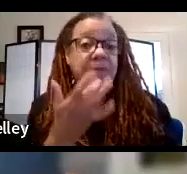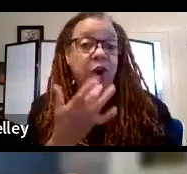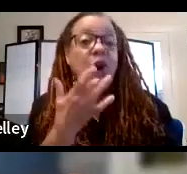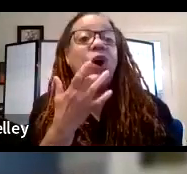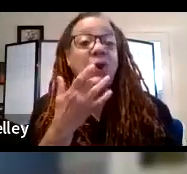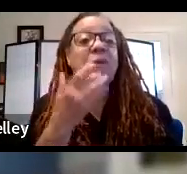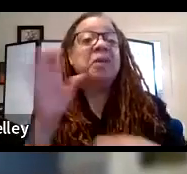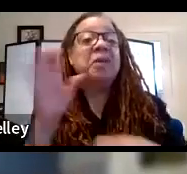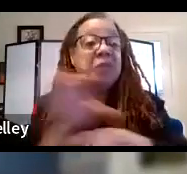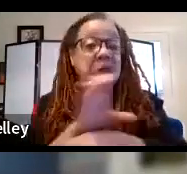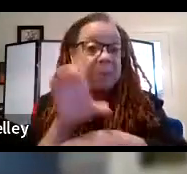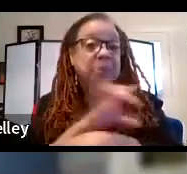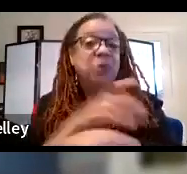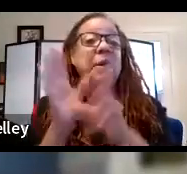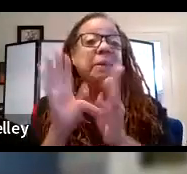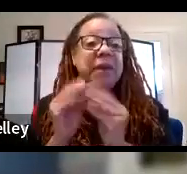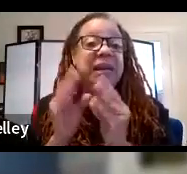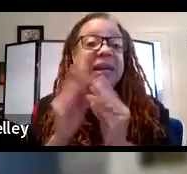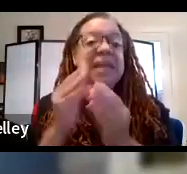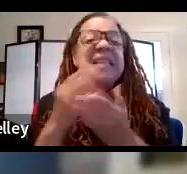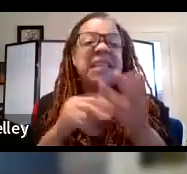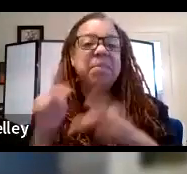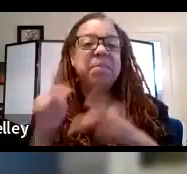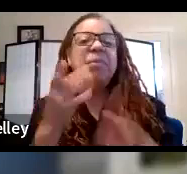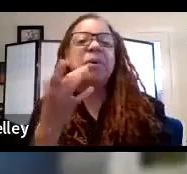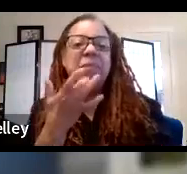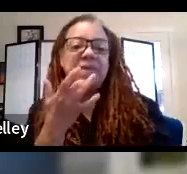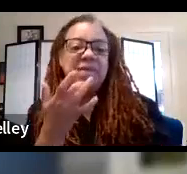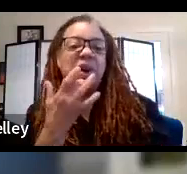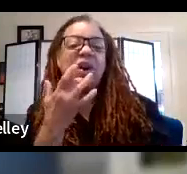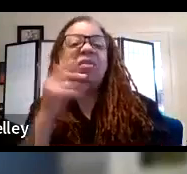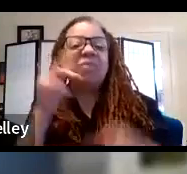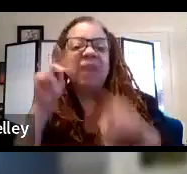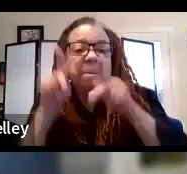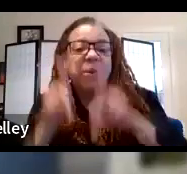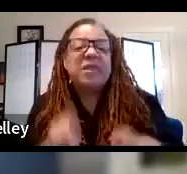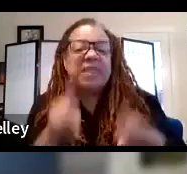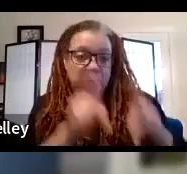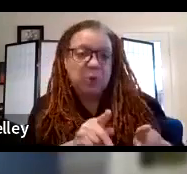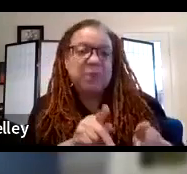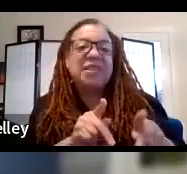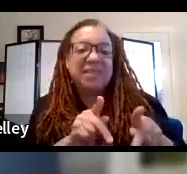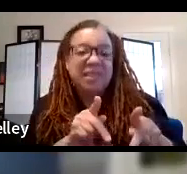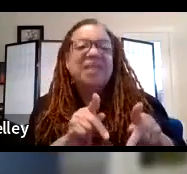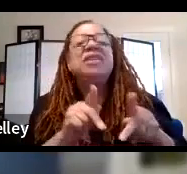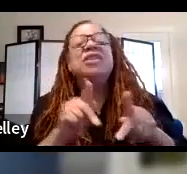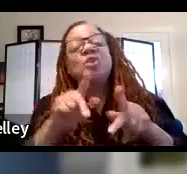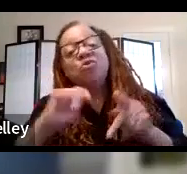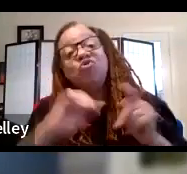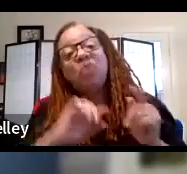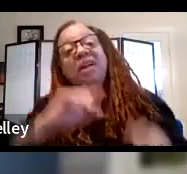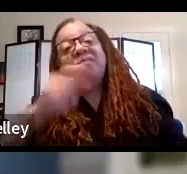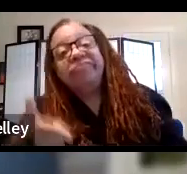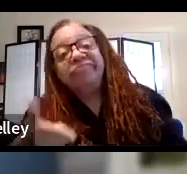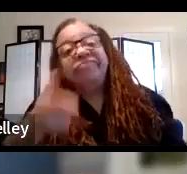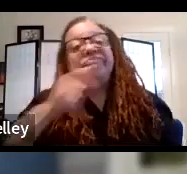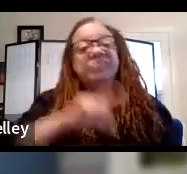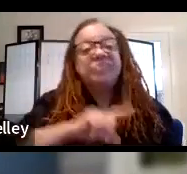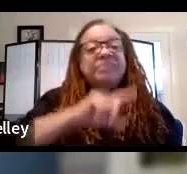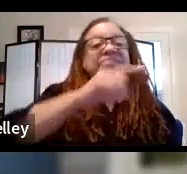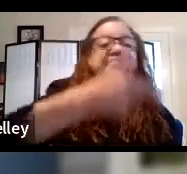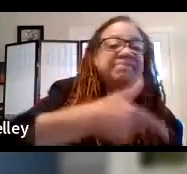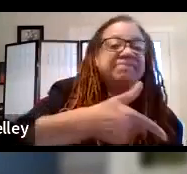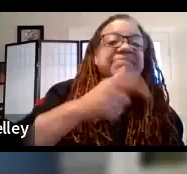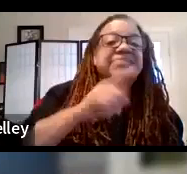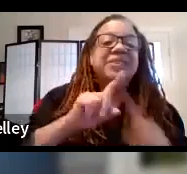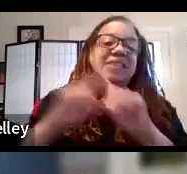virtual forum, but a few people did mention that they'd like face-to-face. So we'll work on mixing it up a bit and do different types of